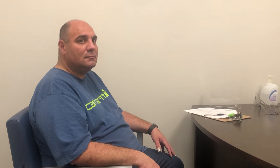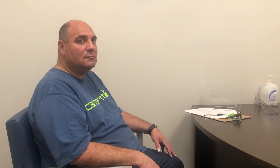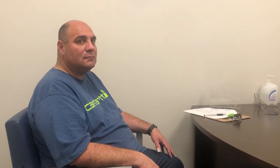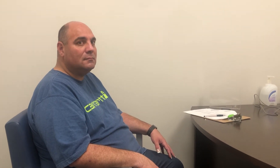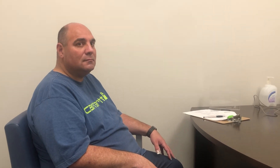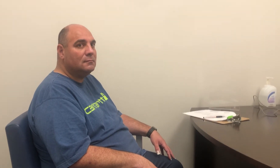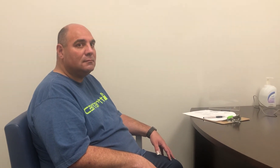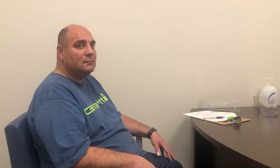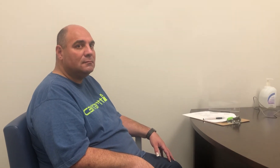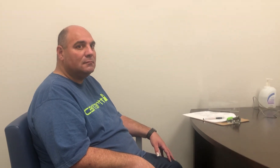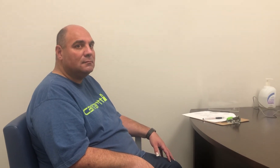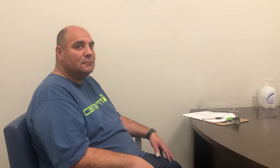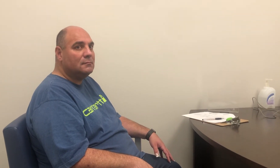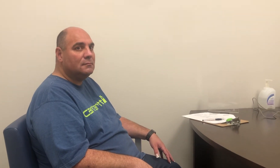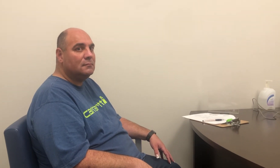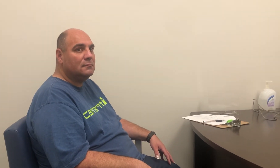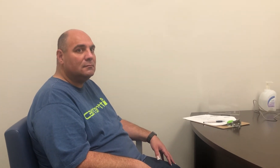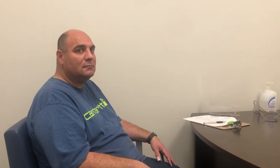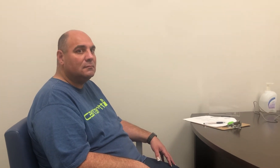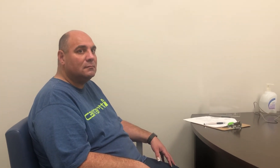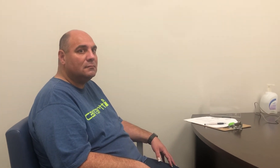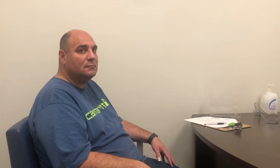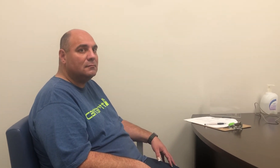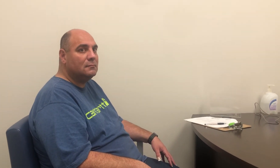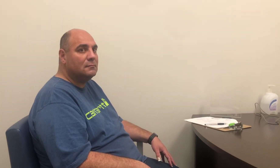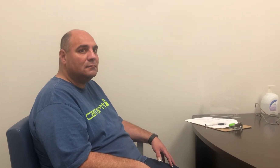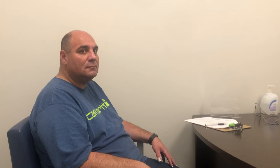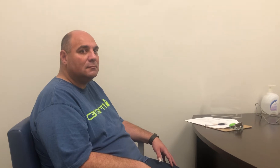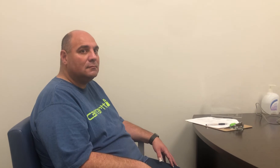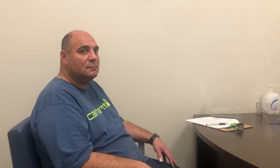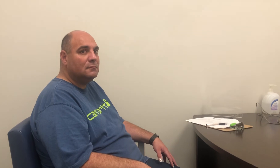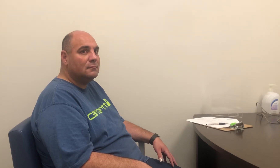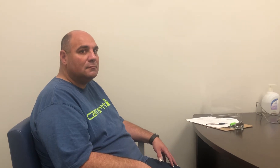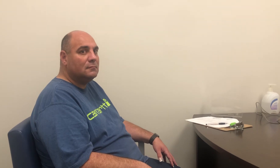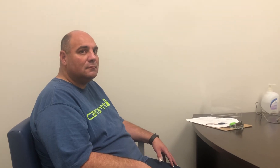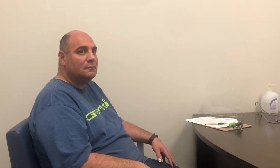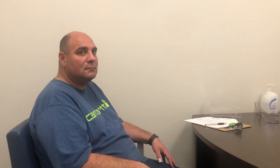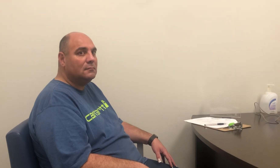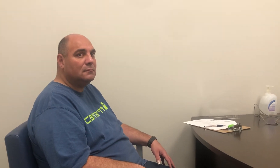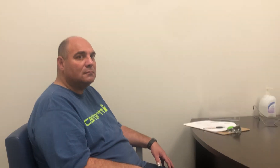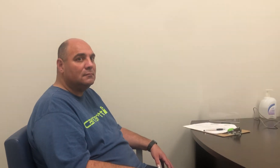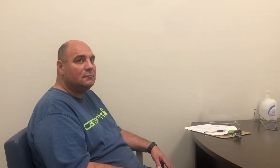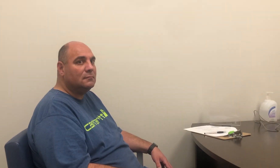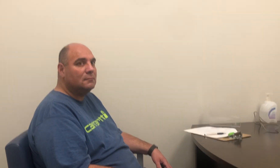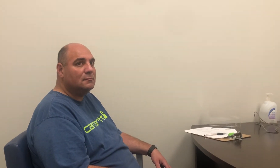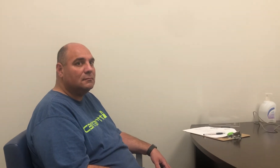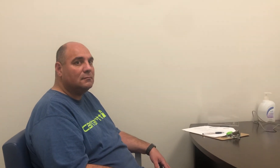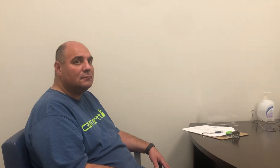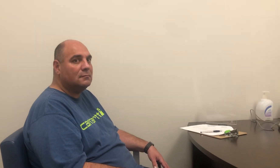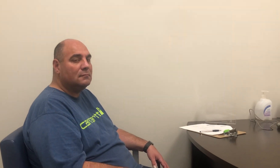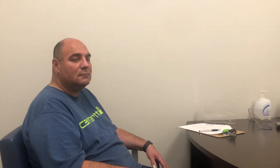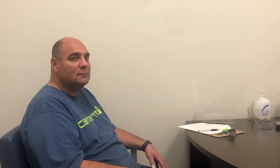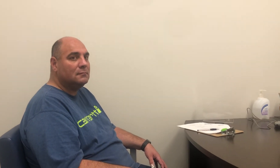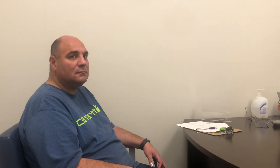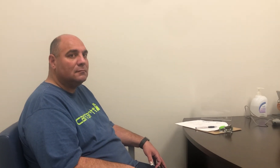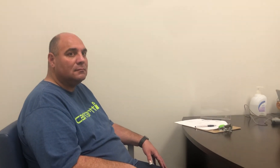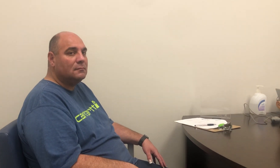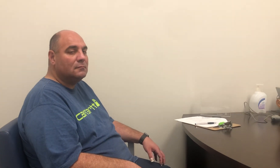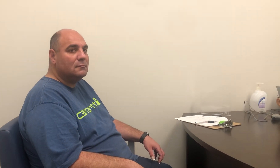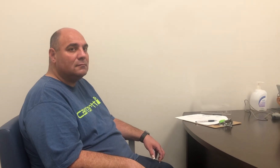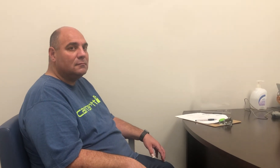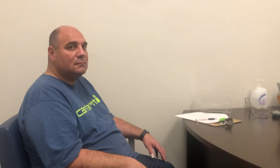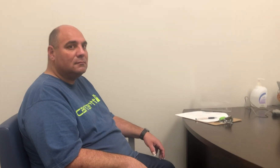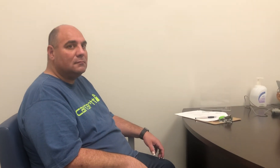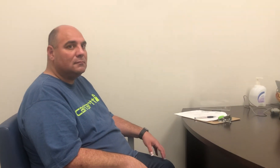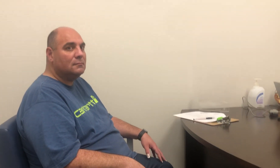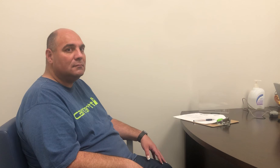in high school, I think sophomore year, I think he brought in a copy of his test for auditory comprehension,